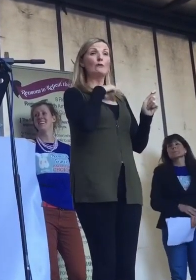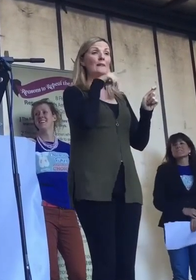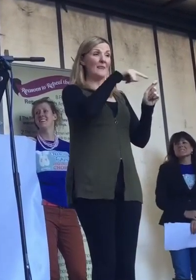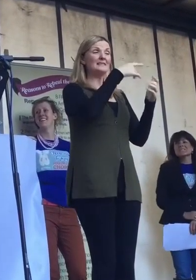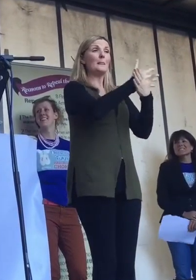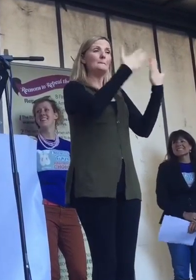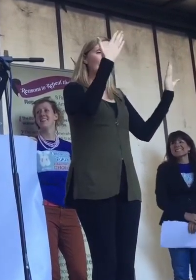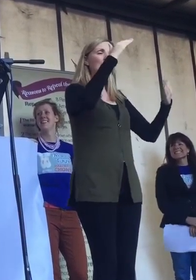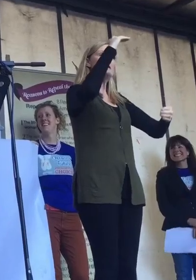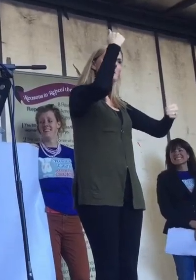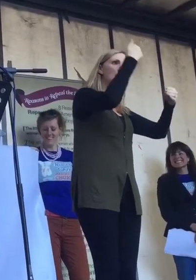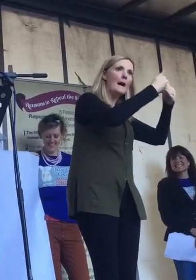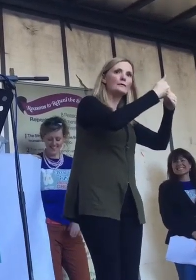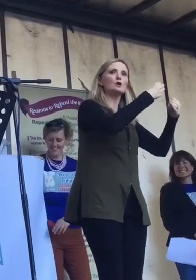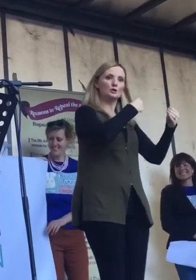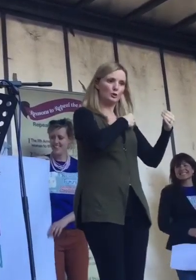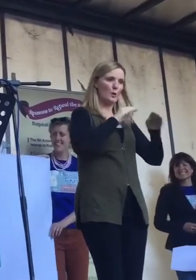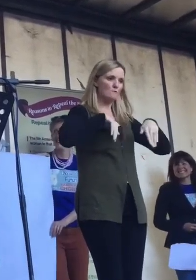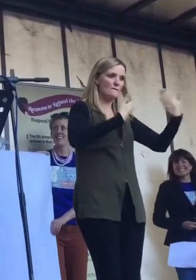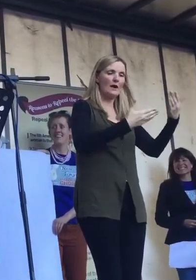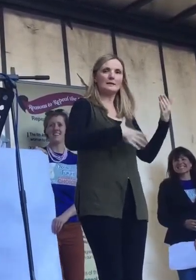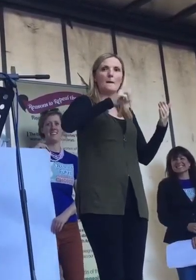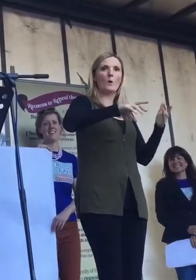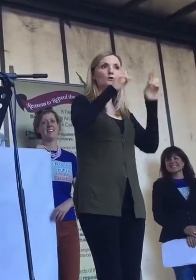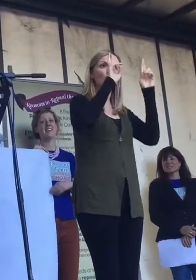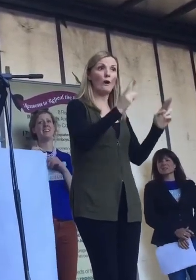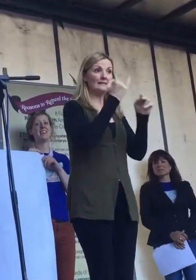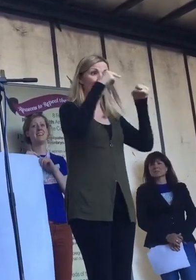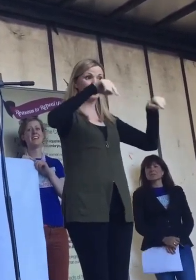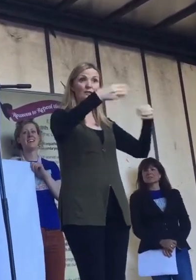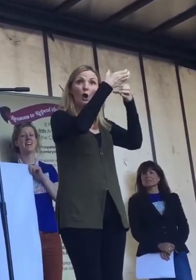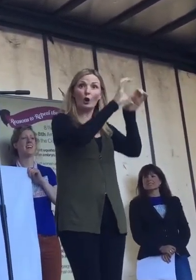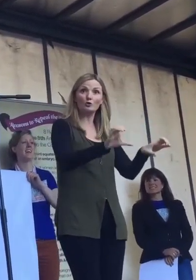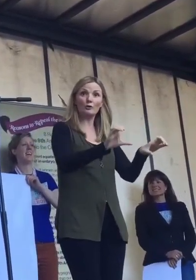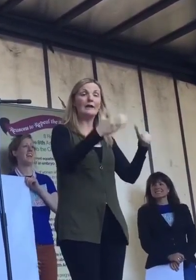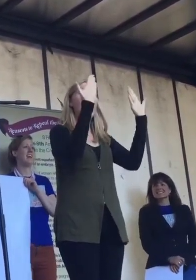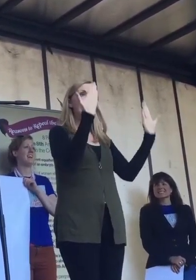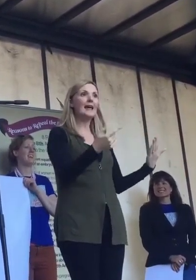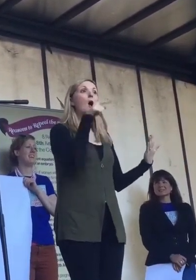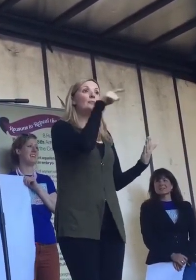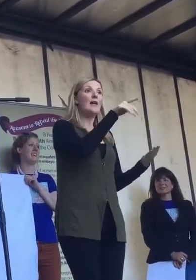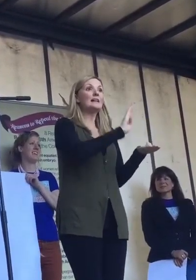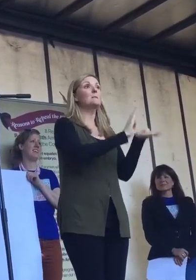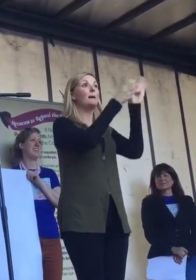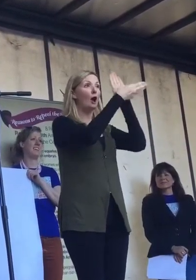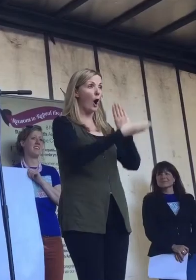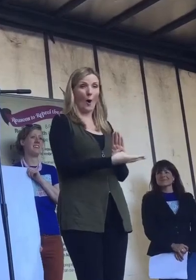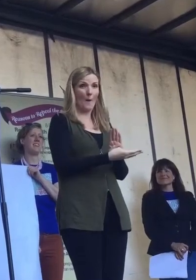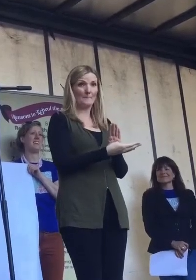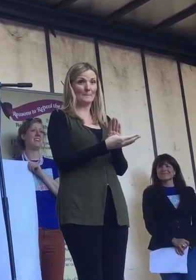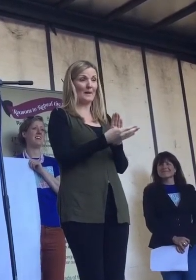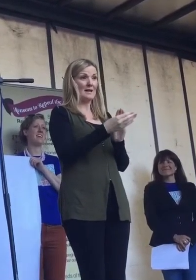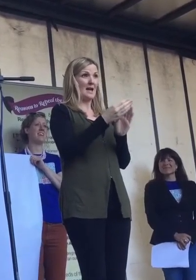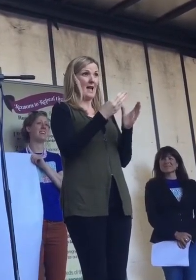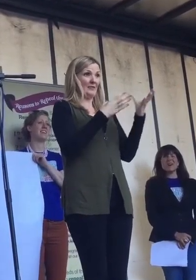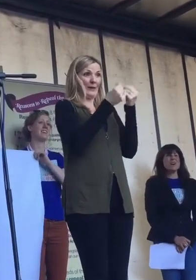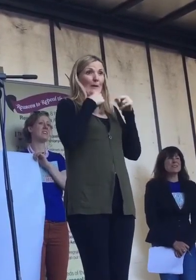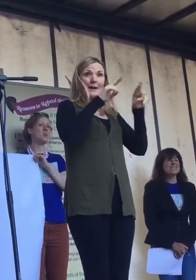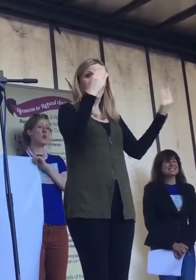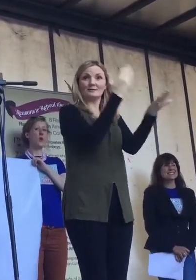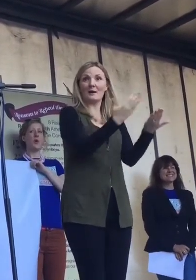the delivery of abortion rights in this country, has now become an unstoppable